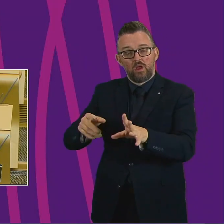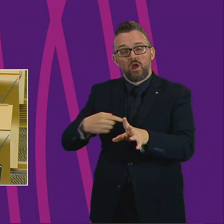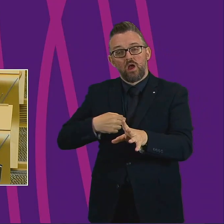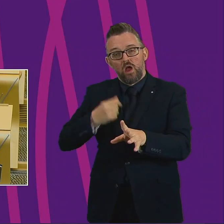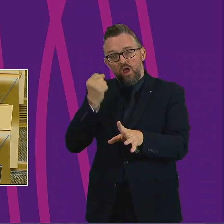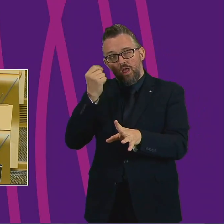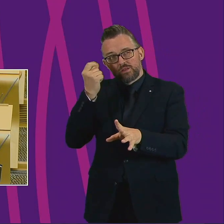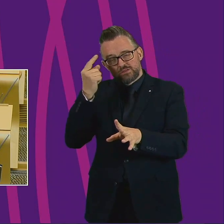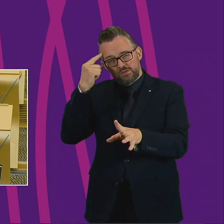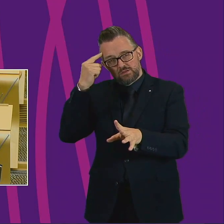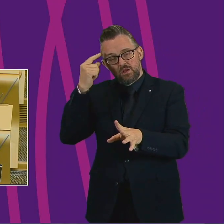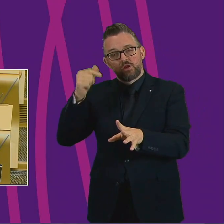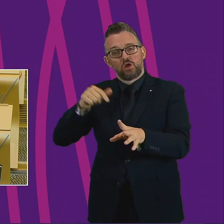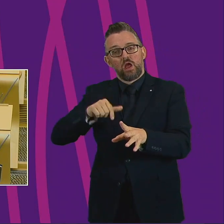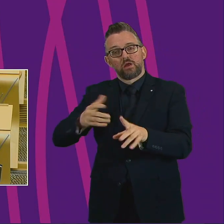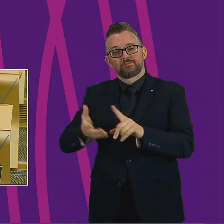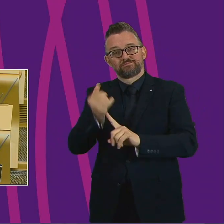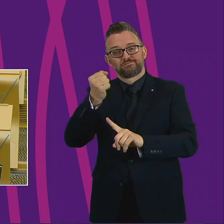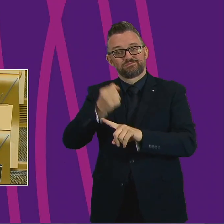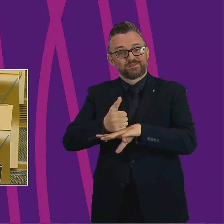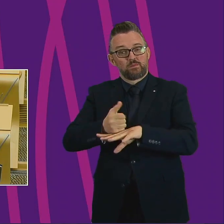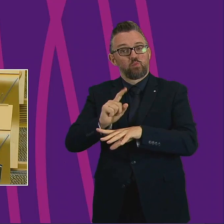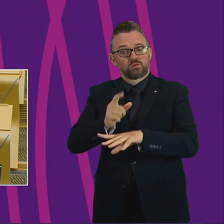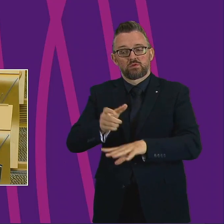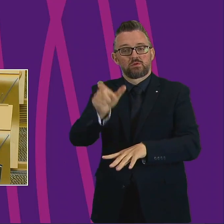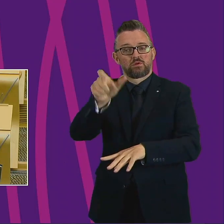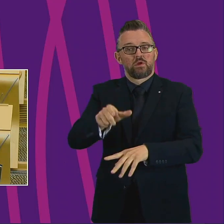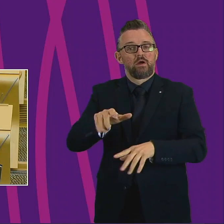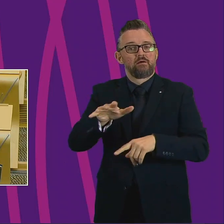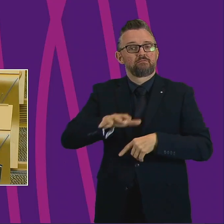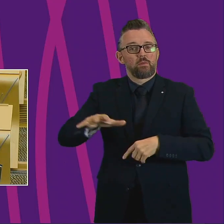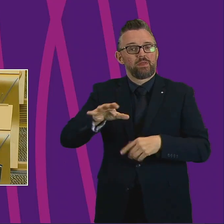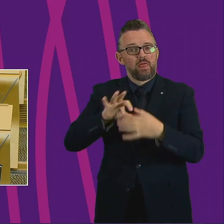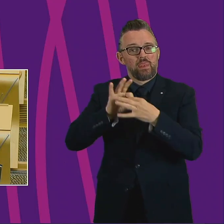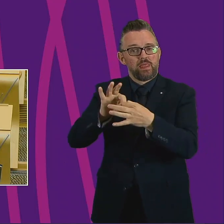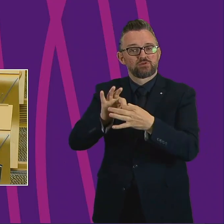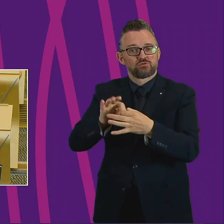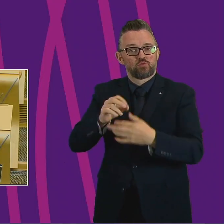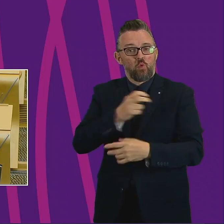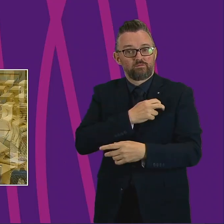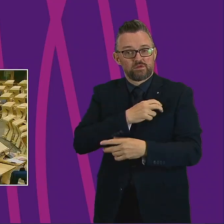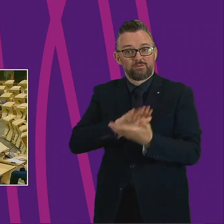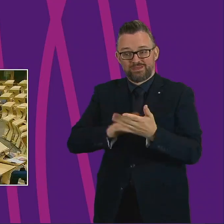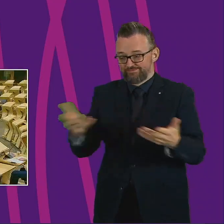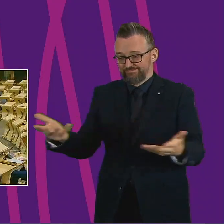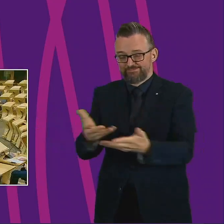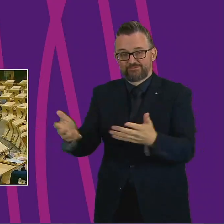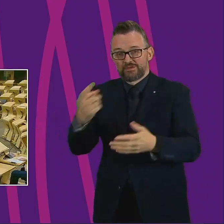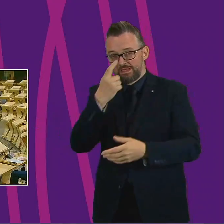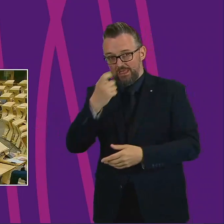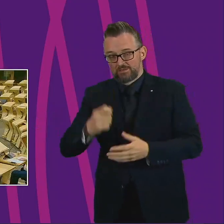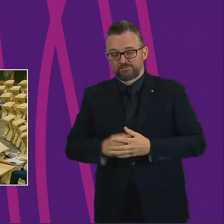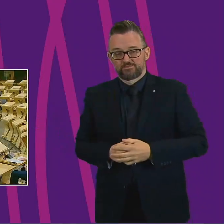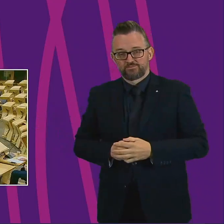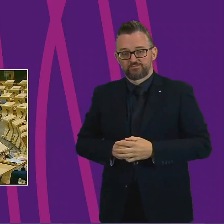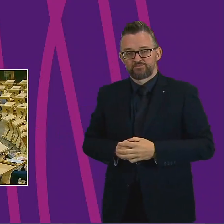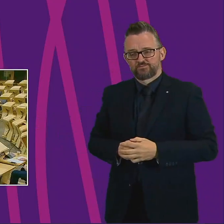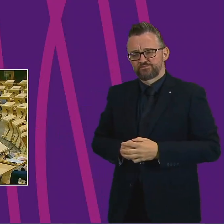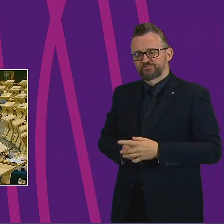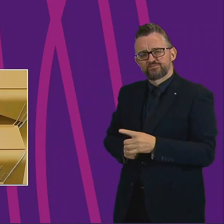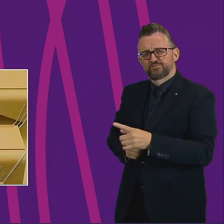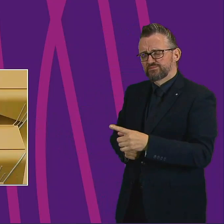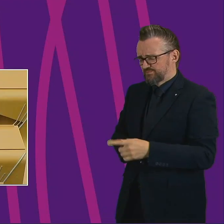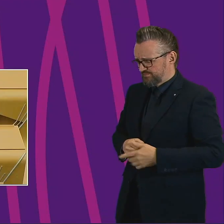intends to appoint a family liaison officer to the public inquiry to ensure that that happens. Anas Sarwar. The authors of this